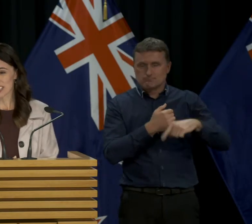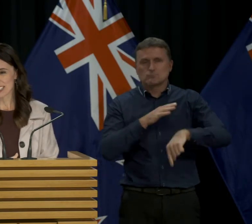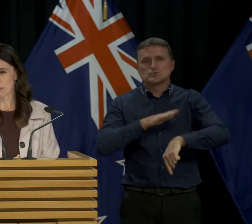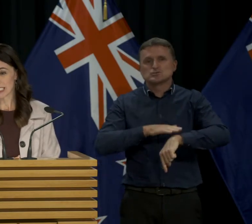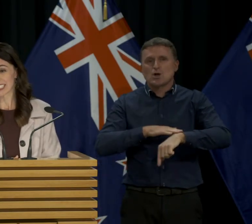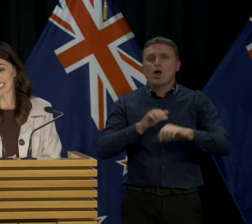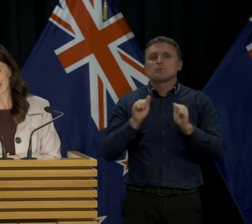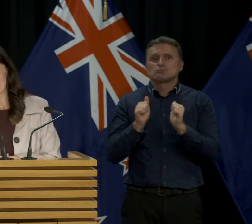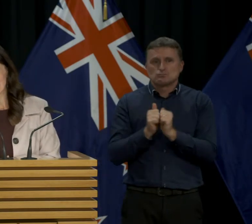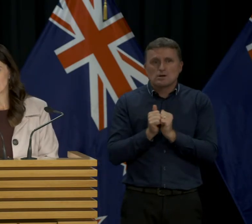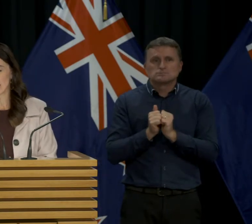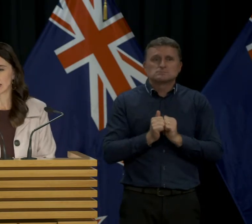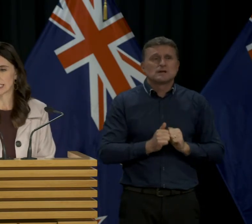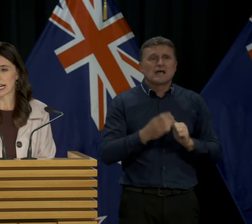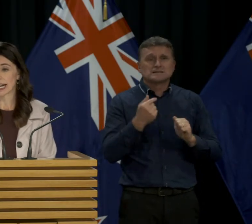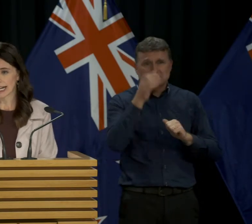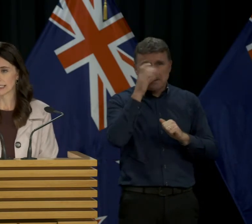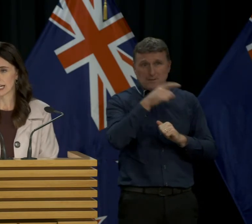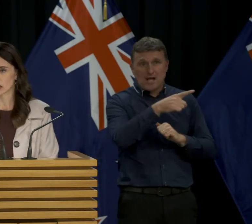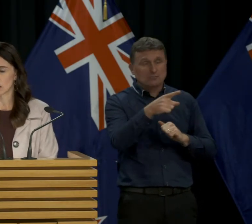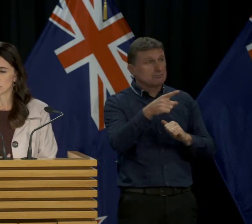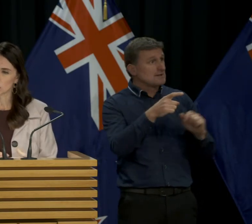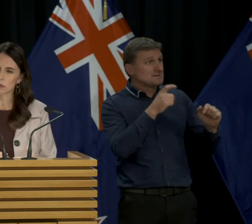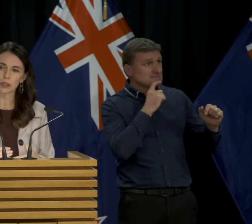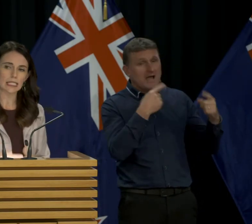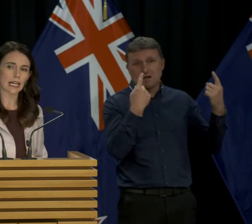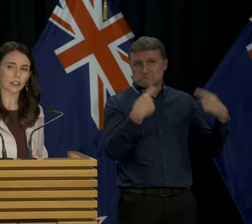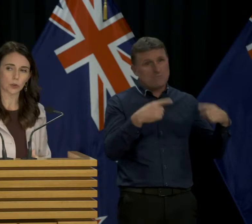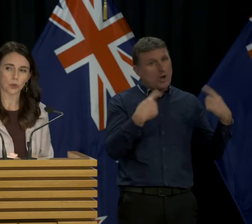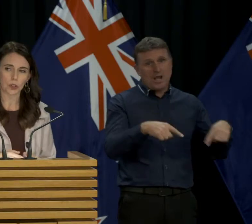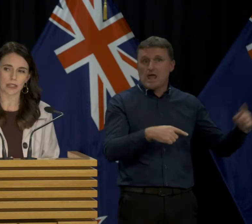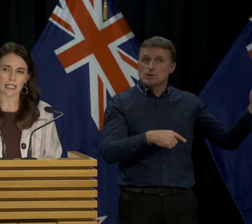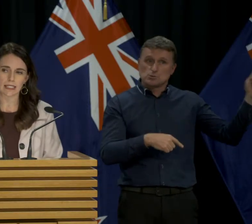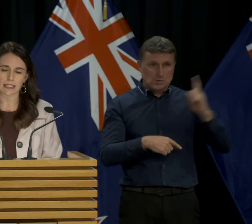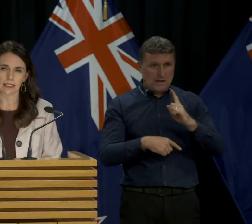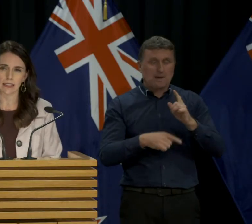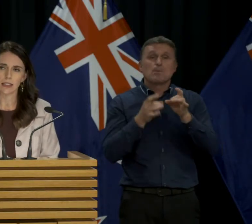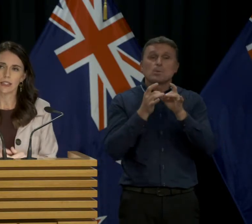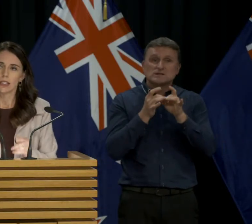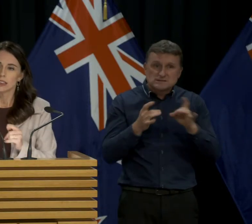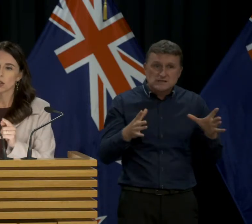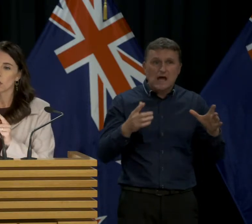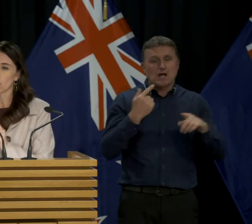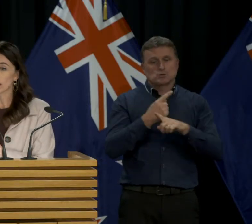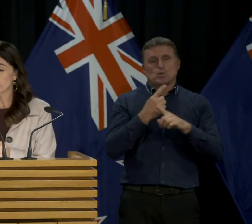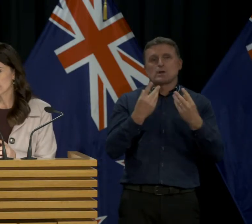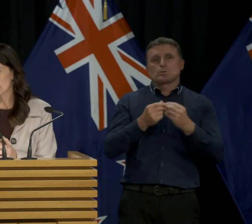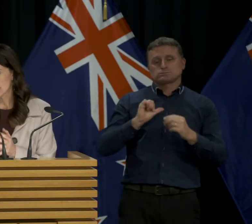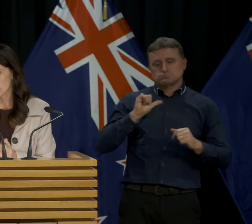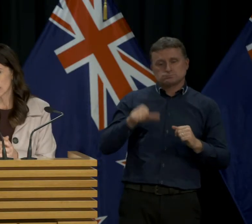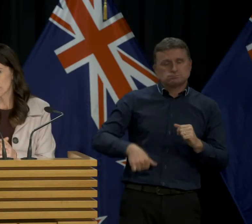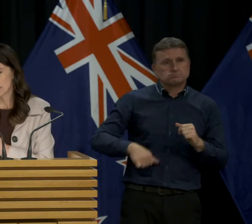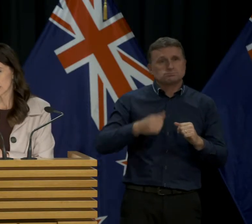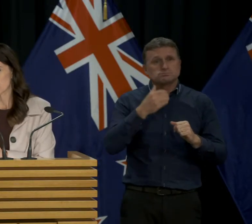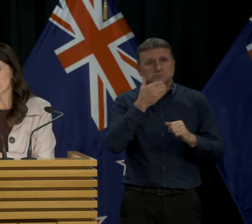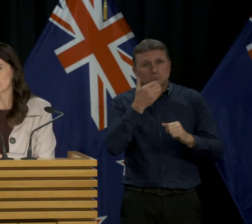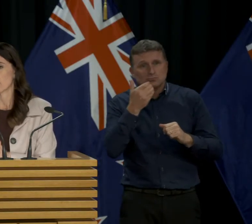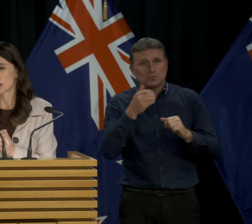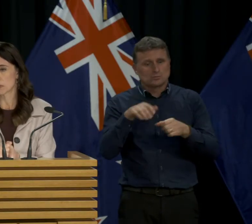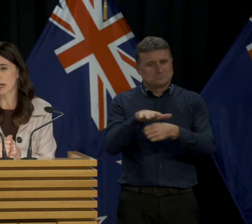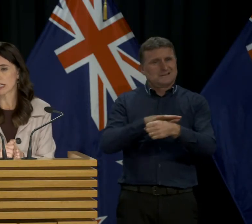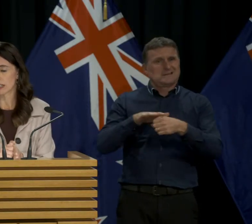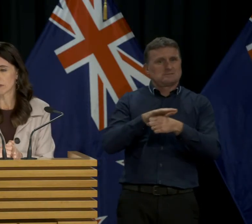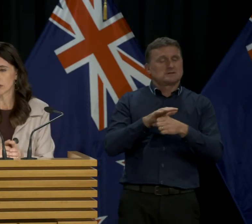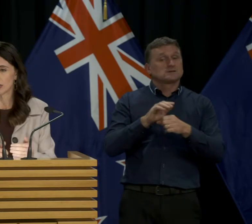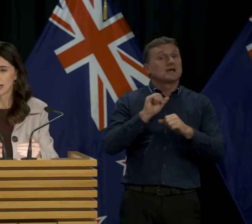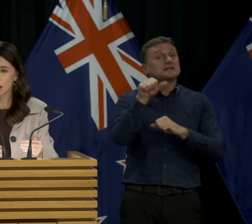release workers particularly easily, and it can take time. So we've already started talks with that sector. So I'll get ministers to update you next week, and they